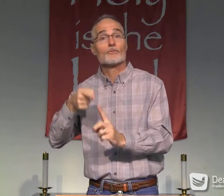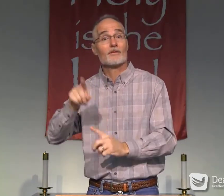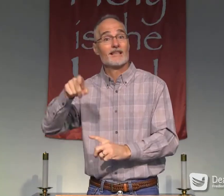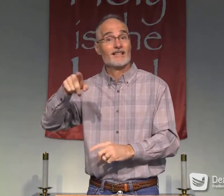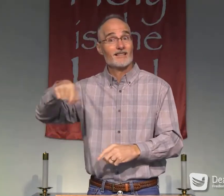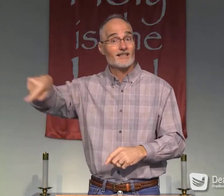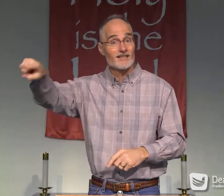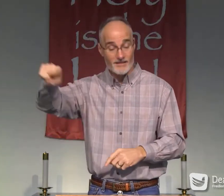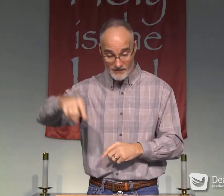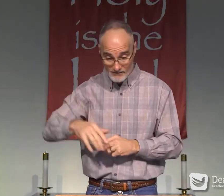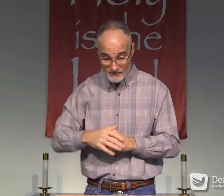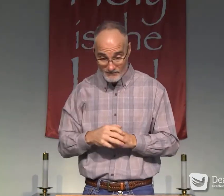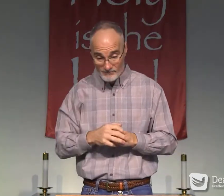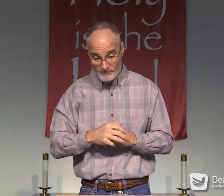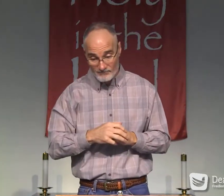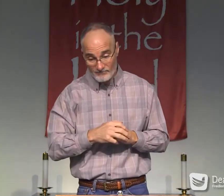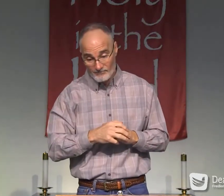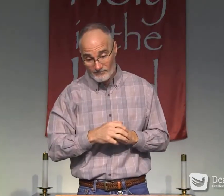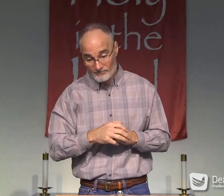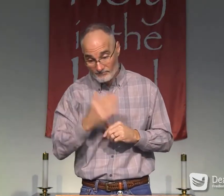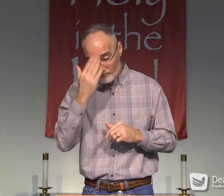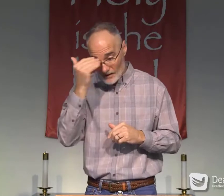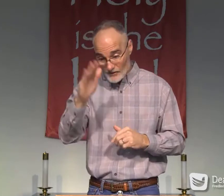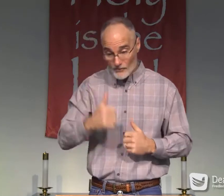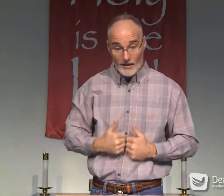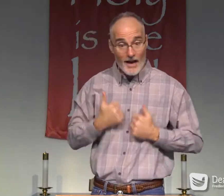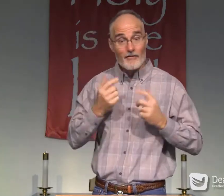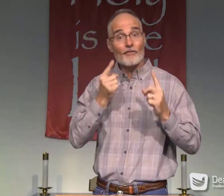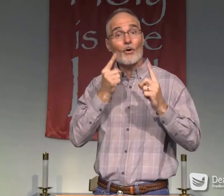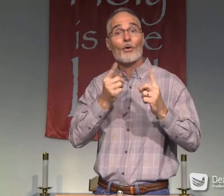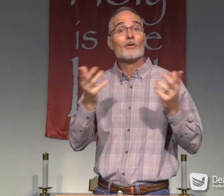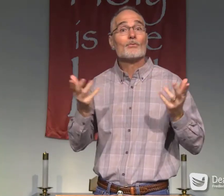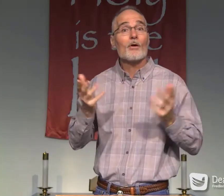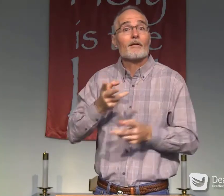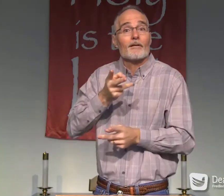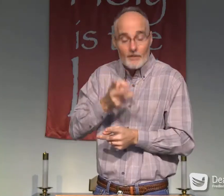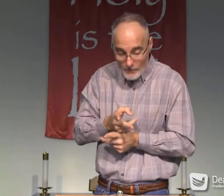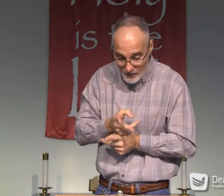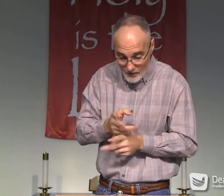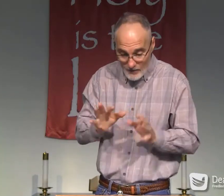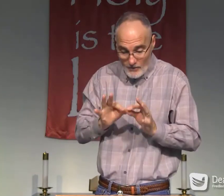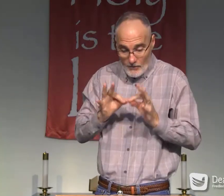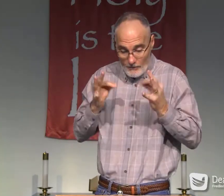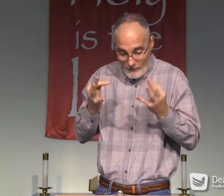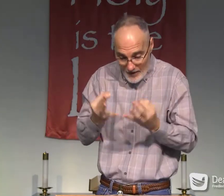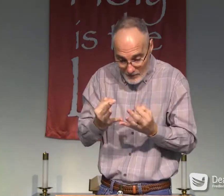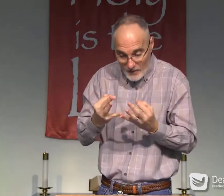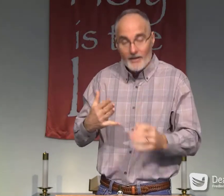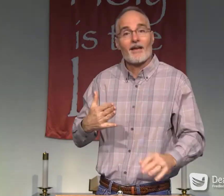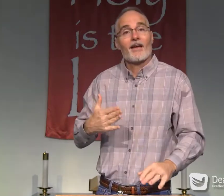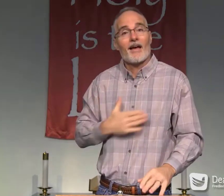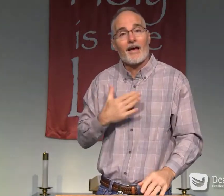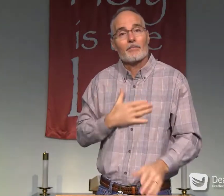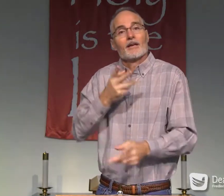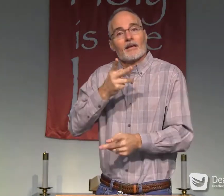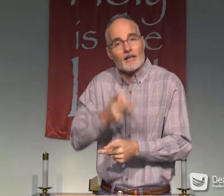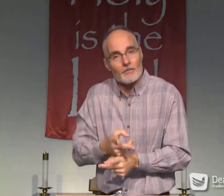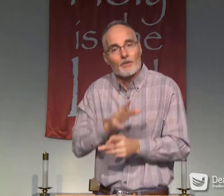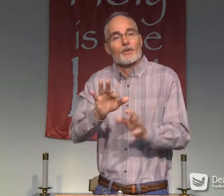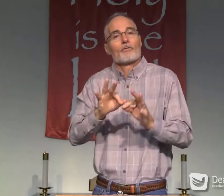family or for neighbors who need me, who have needs, because our life goals become just